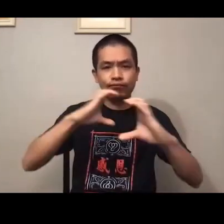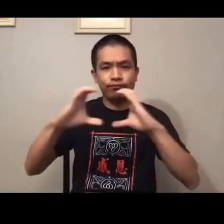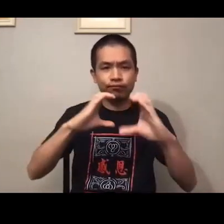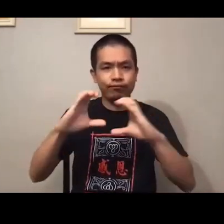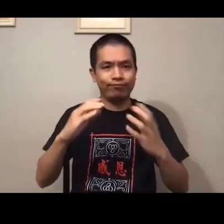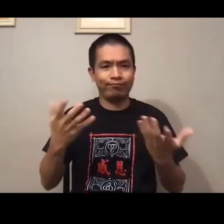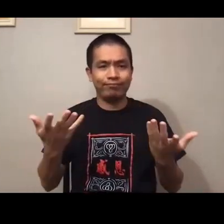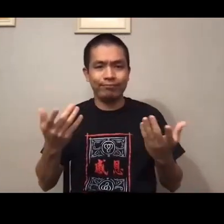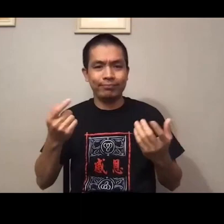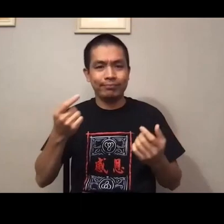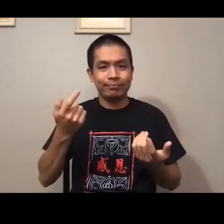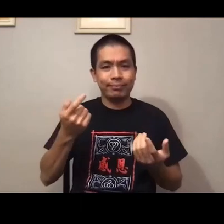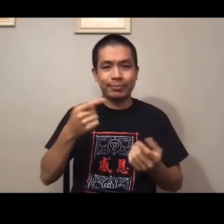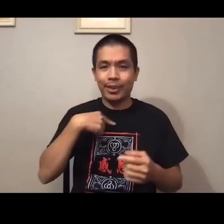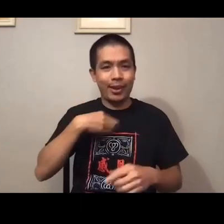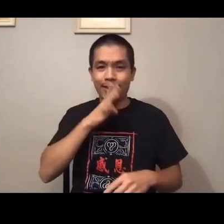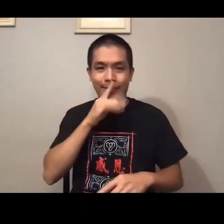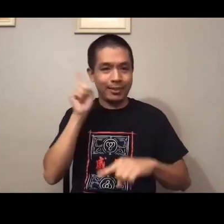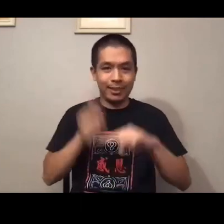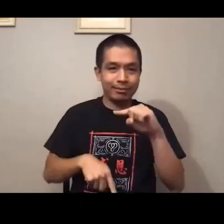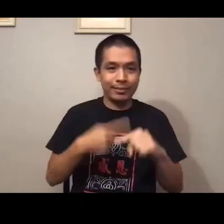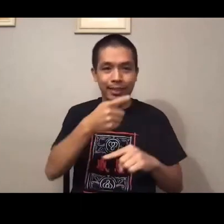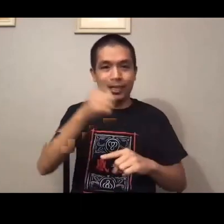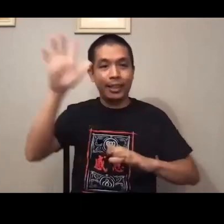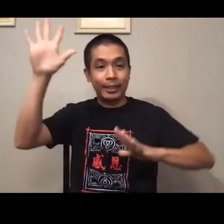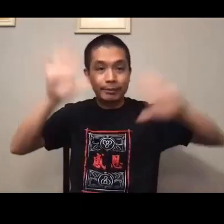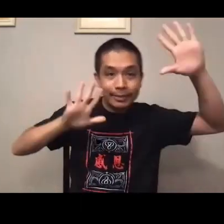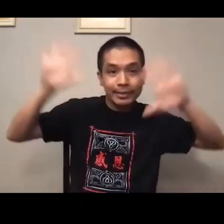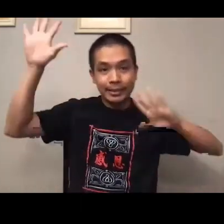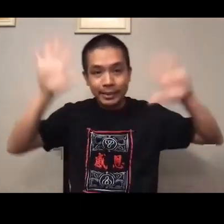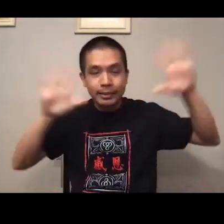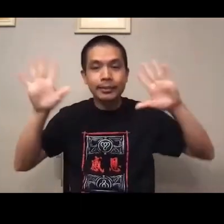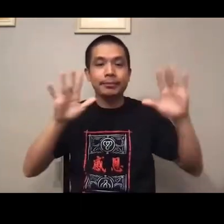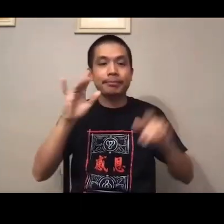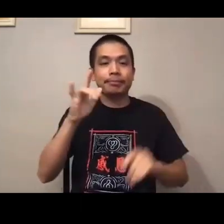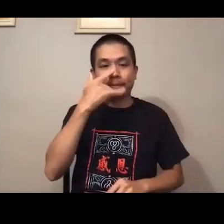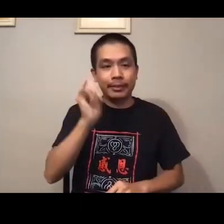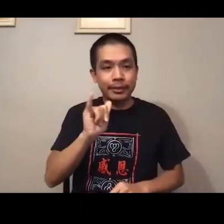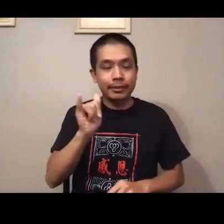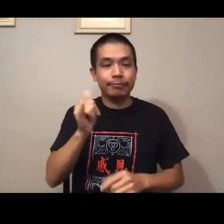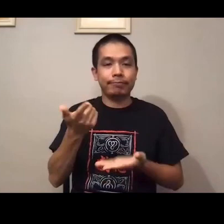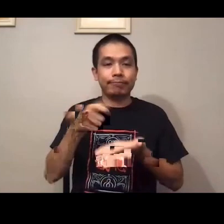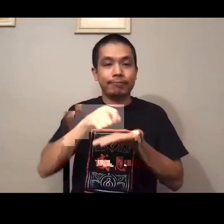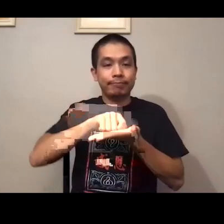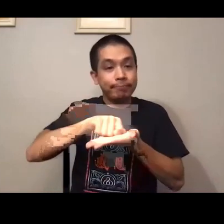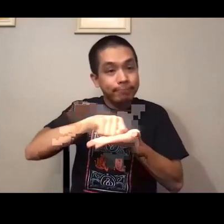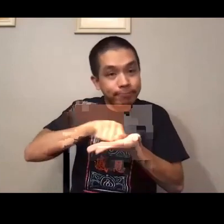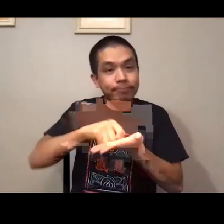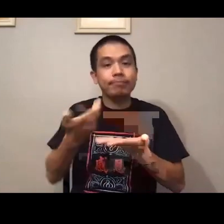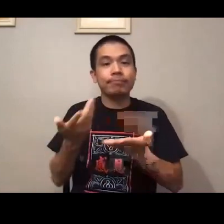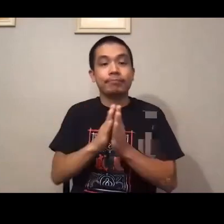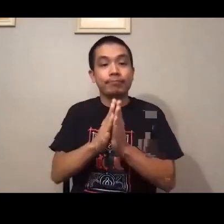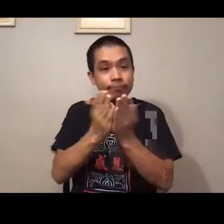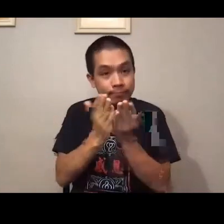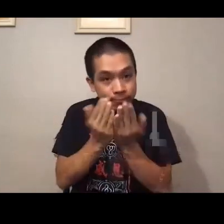out of all of the people in my school, and I was unable to speak.